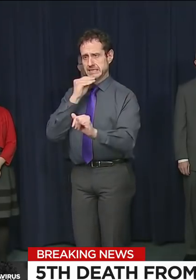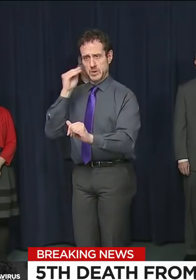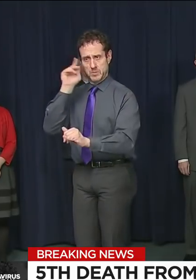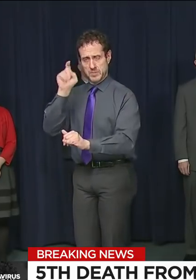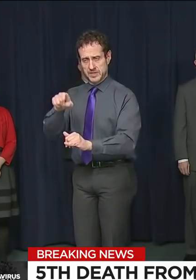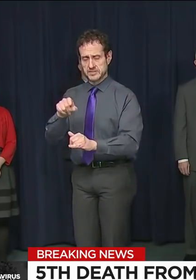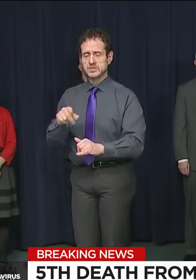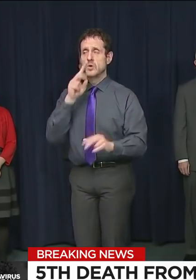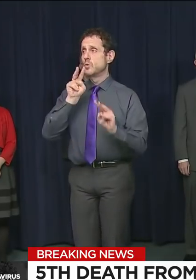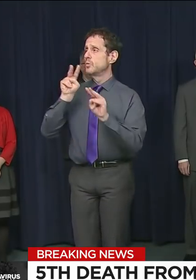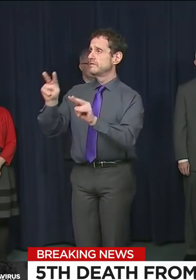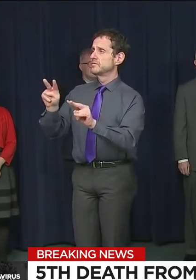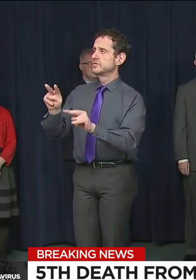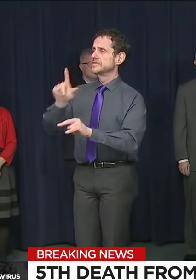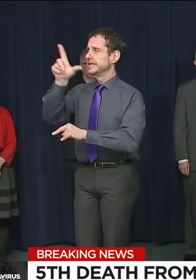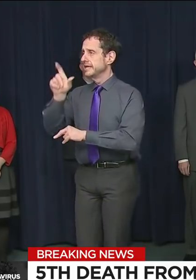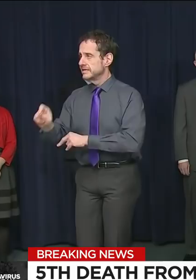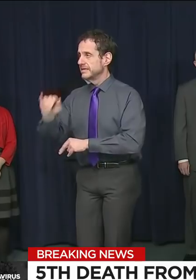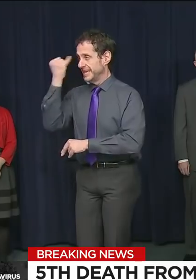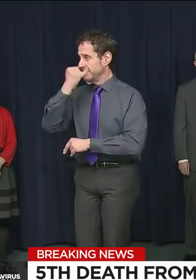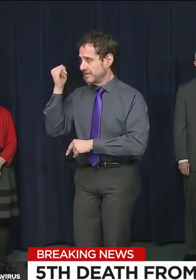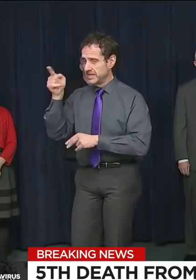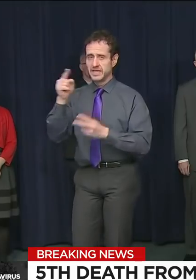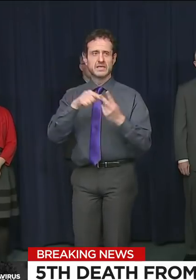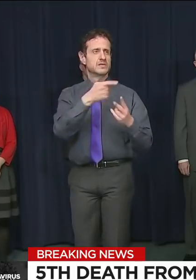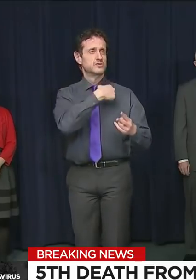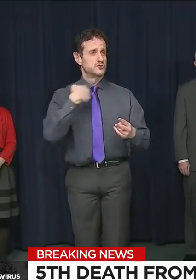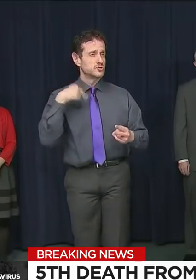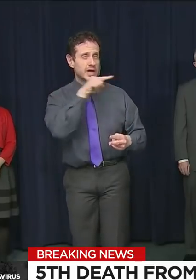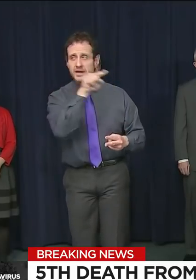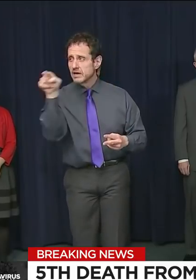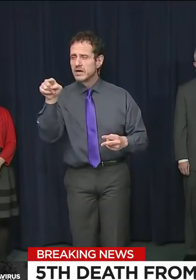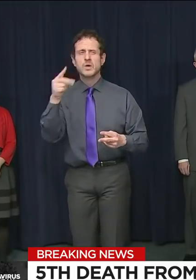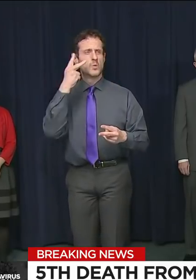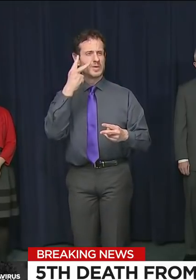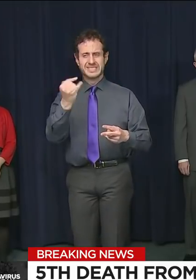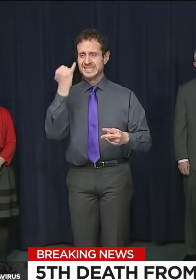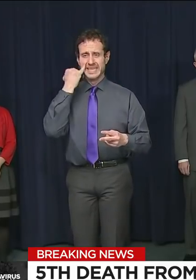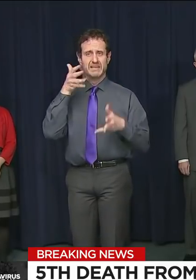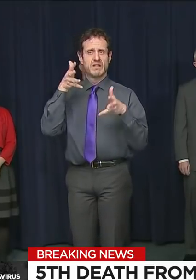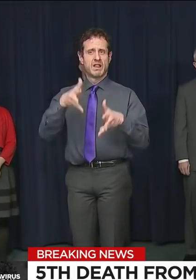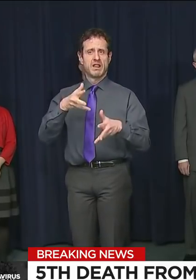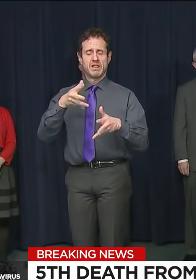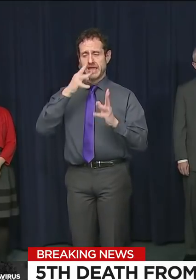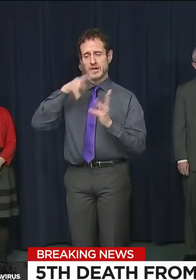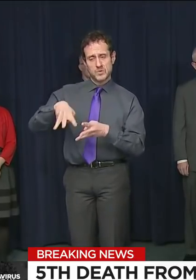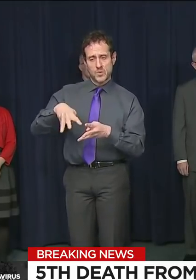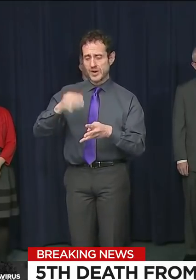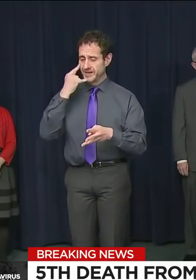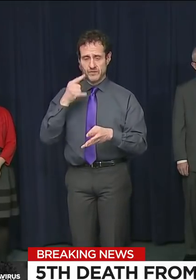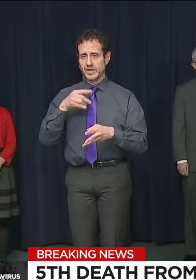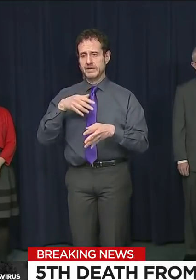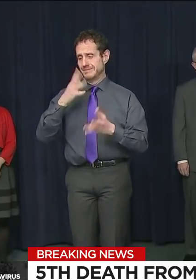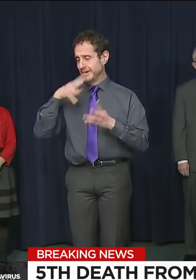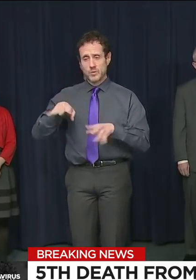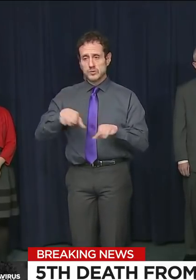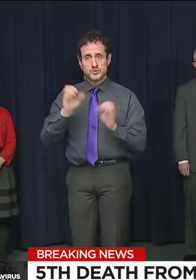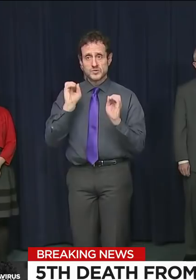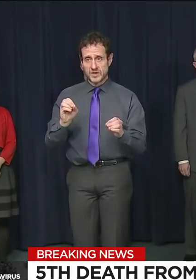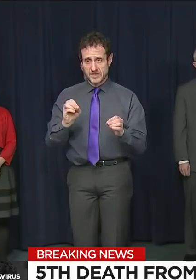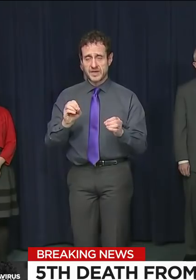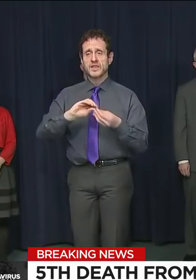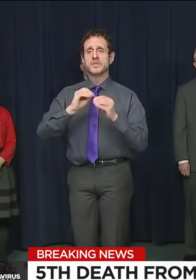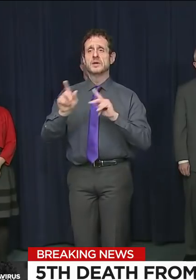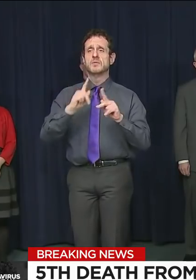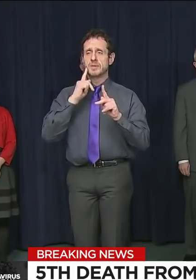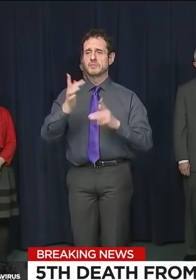virus in countries like Italy and China. Left unchecked, cases in Illinois will rise rapidly.